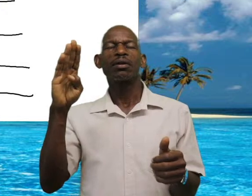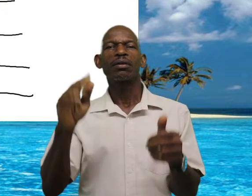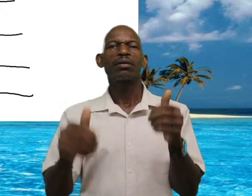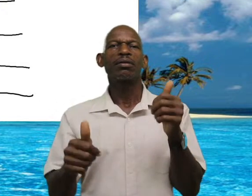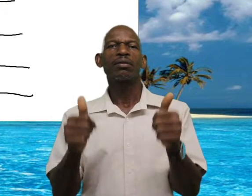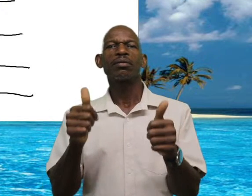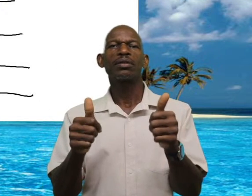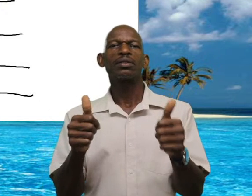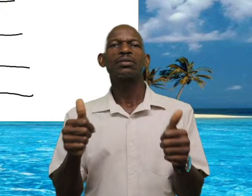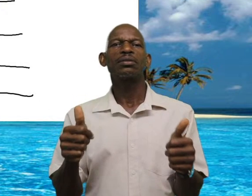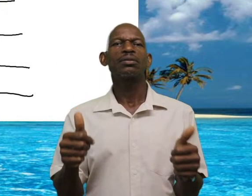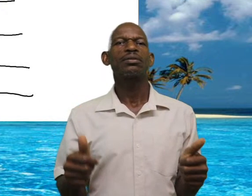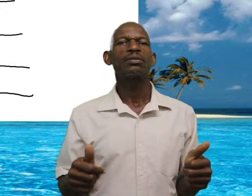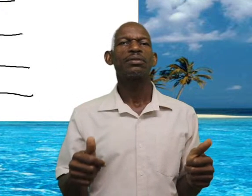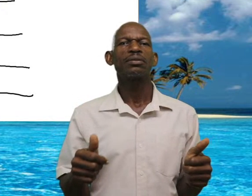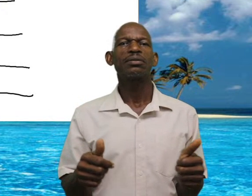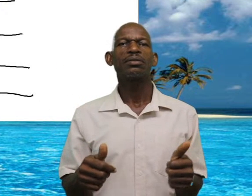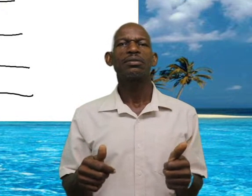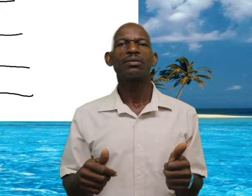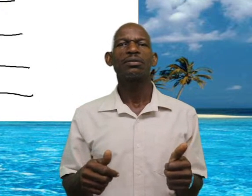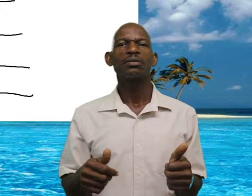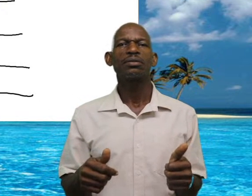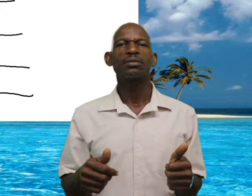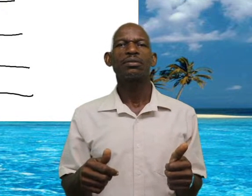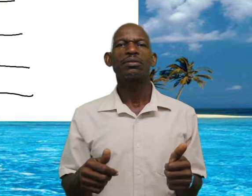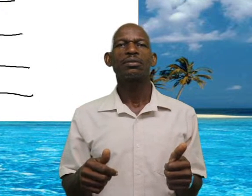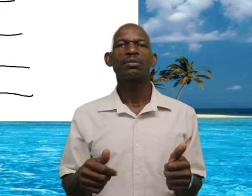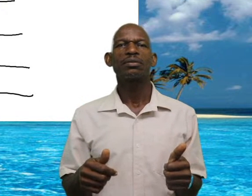Donna Canton, A or B?